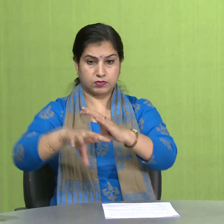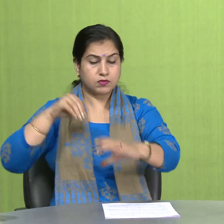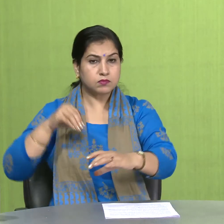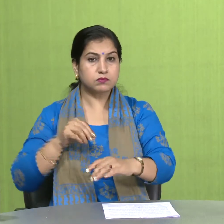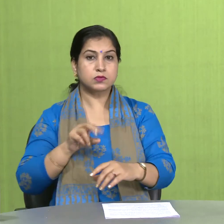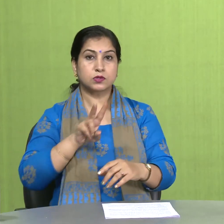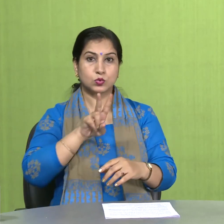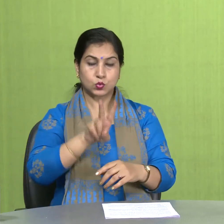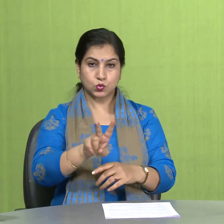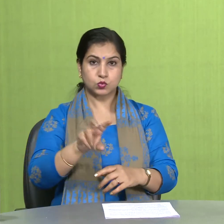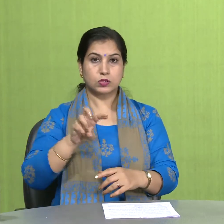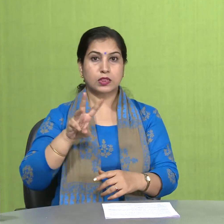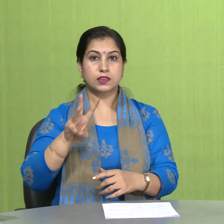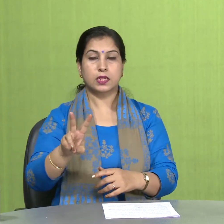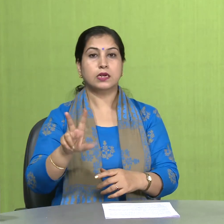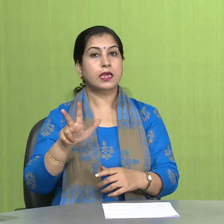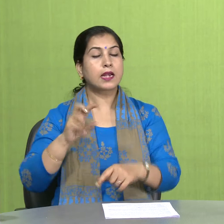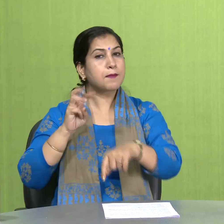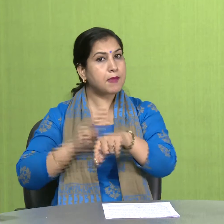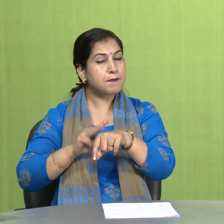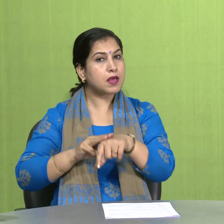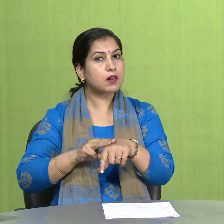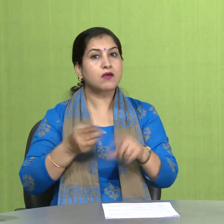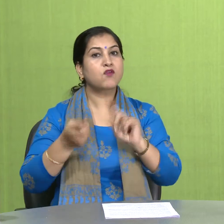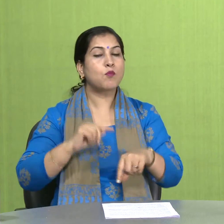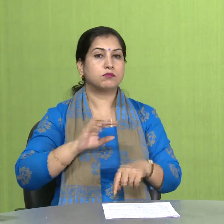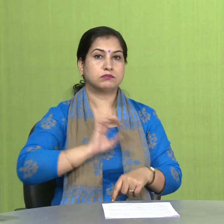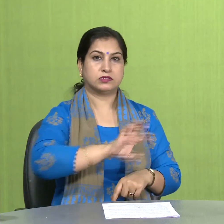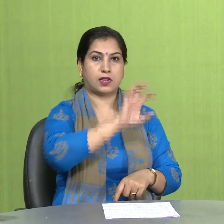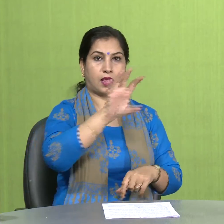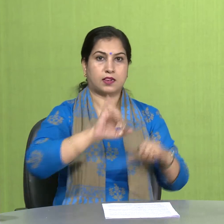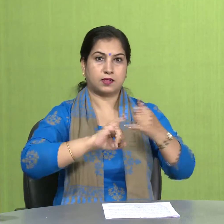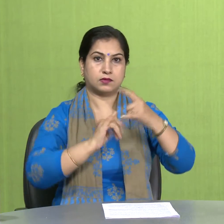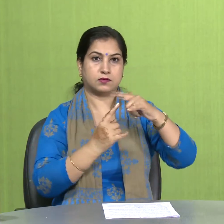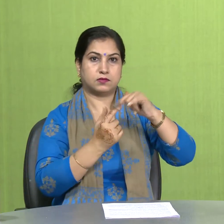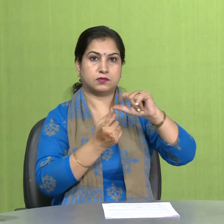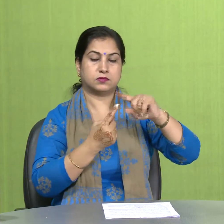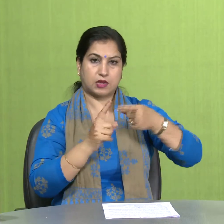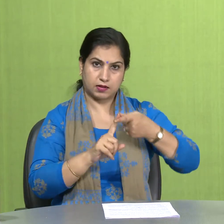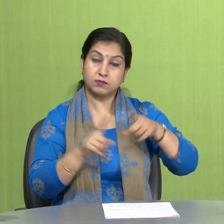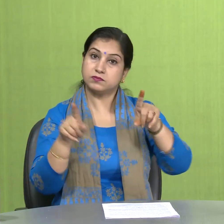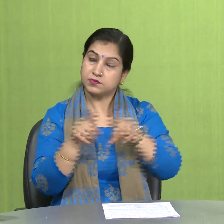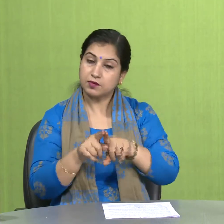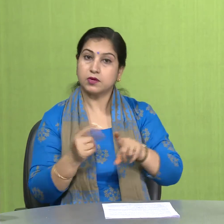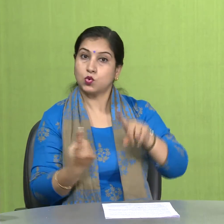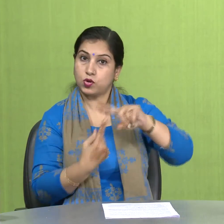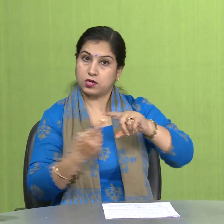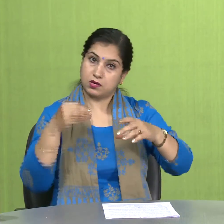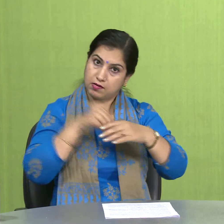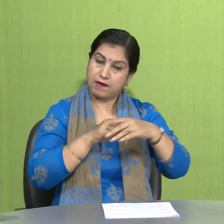238 members represent the states and union territories,